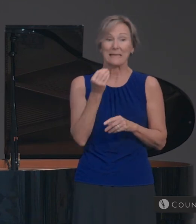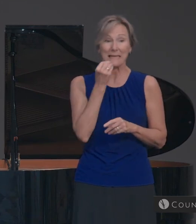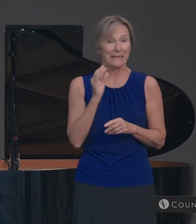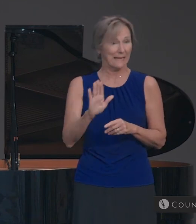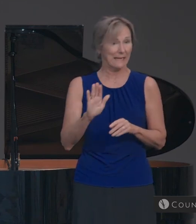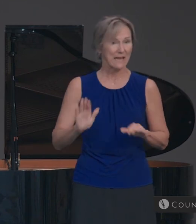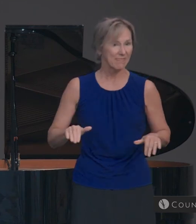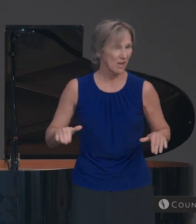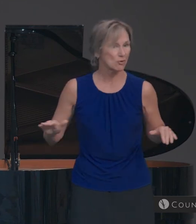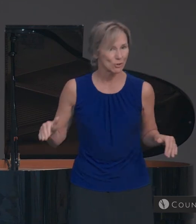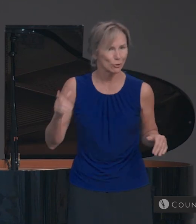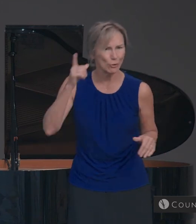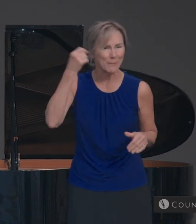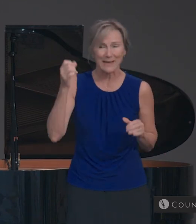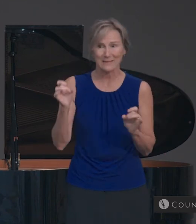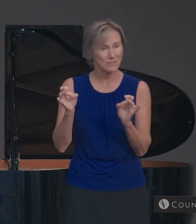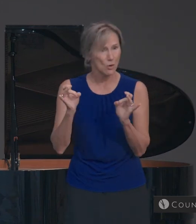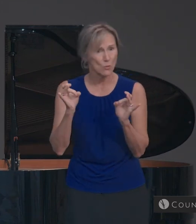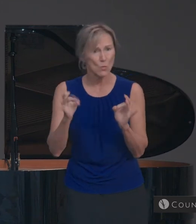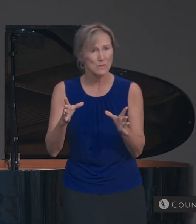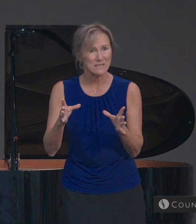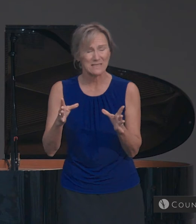The most refined woman